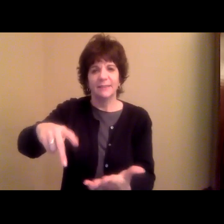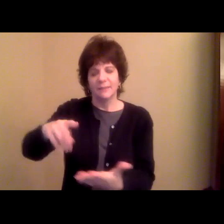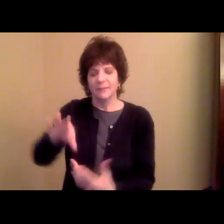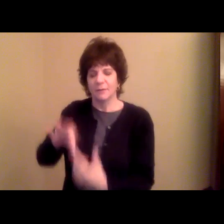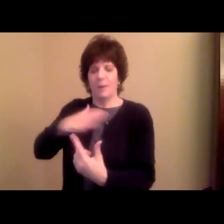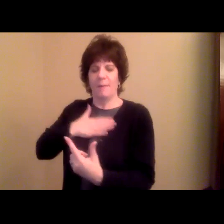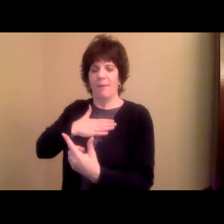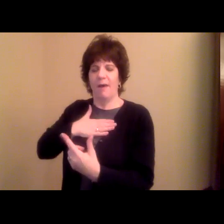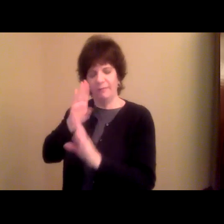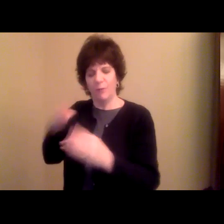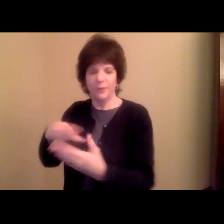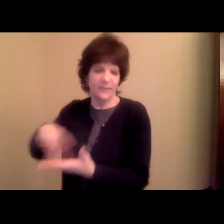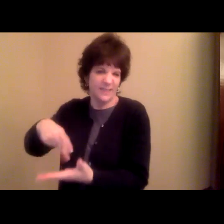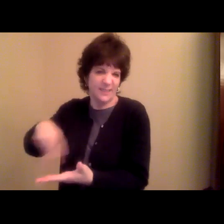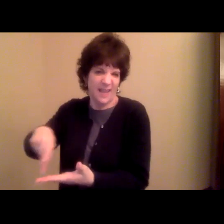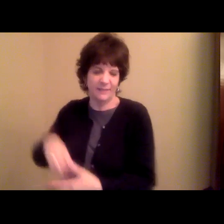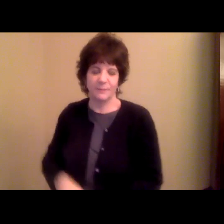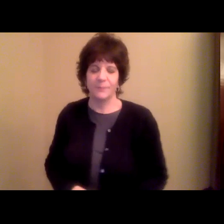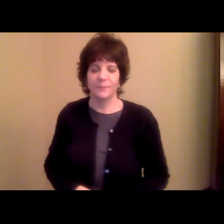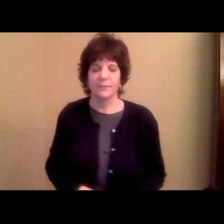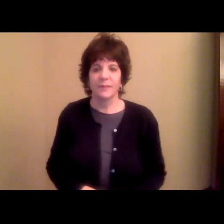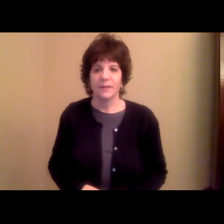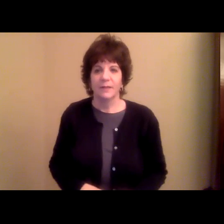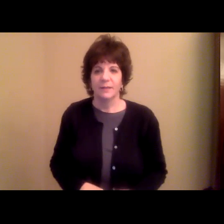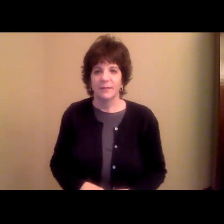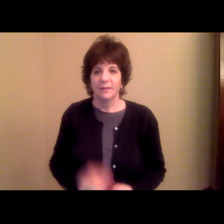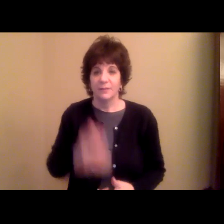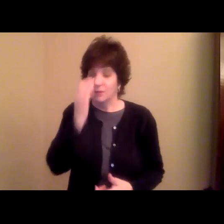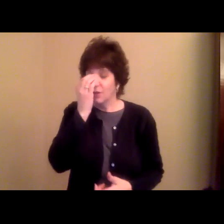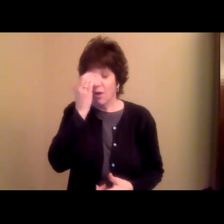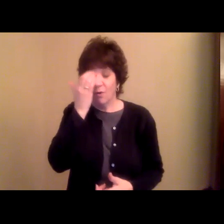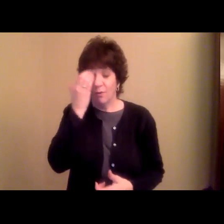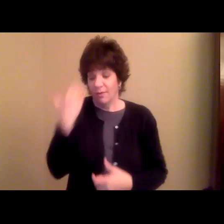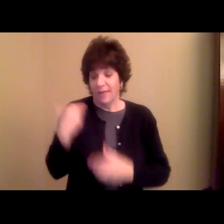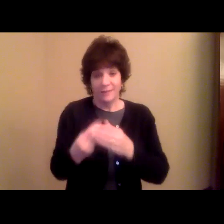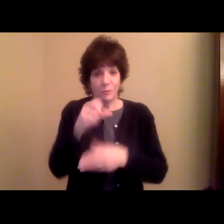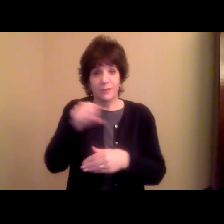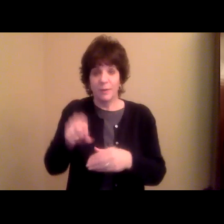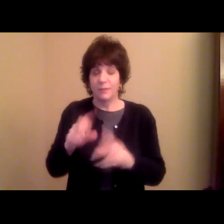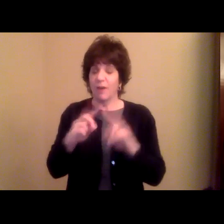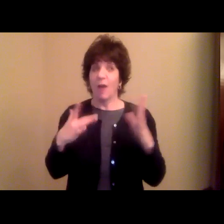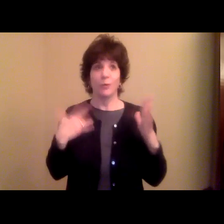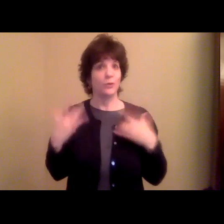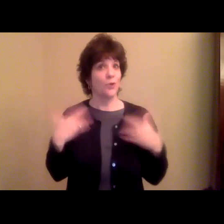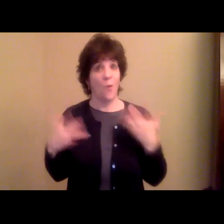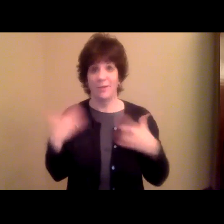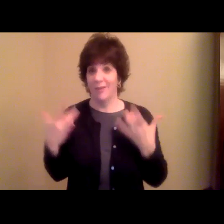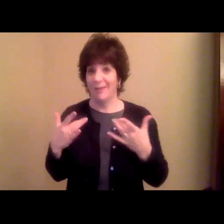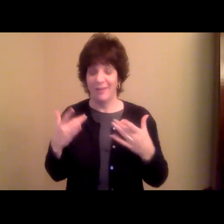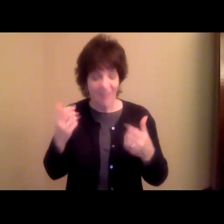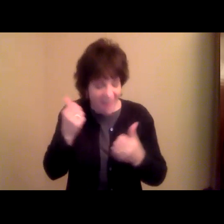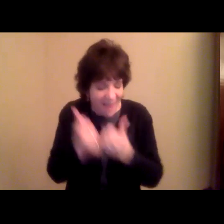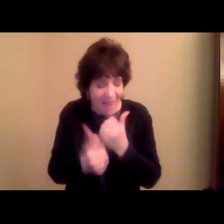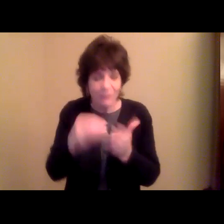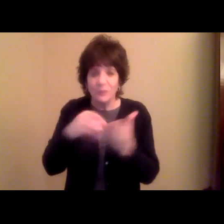case. So I was very excited that they all did it. Even